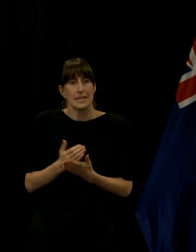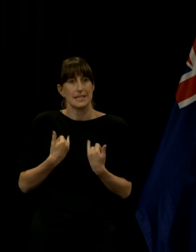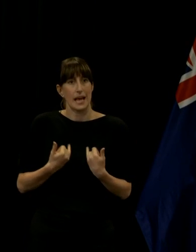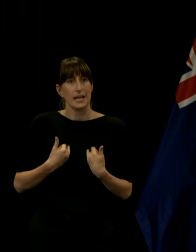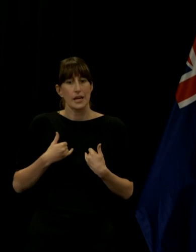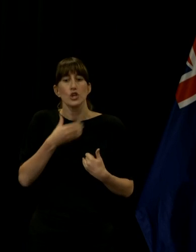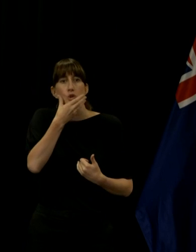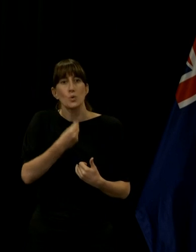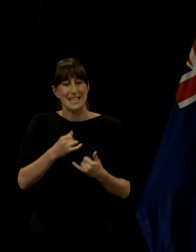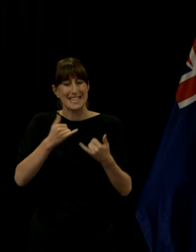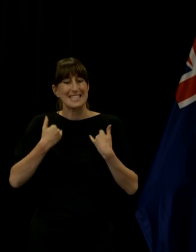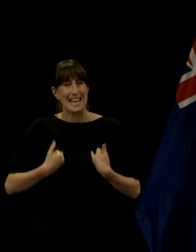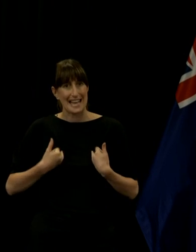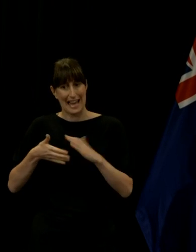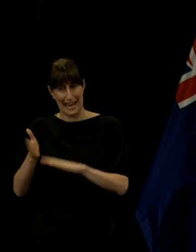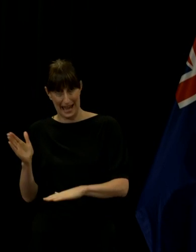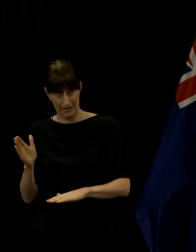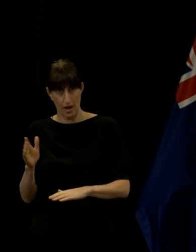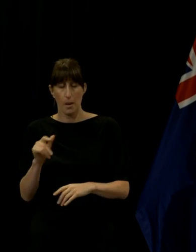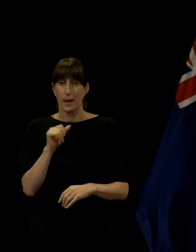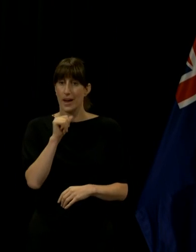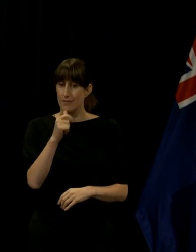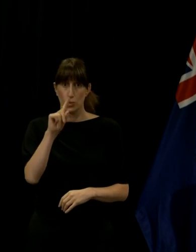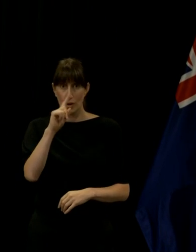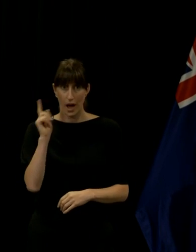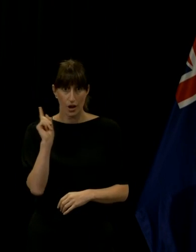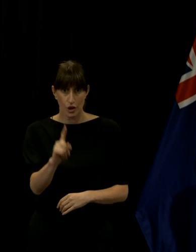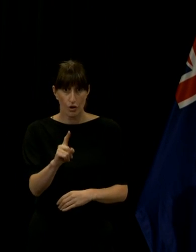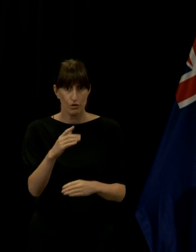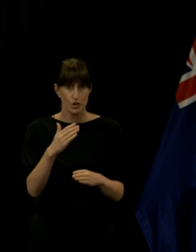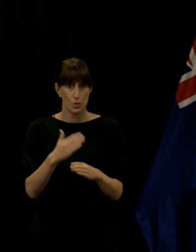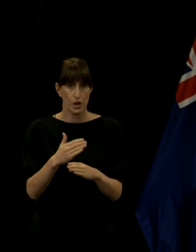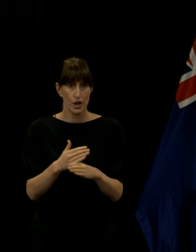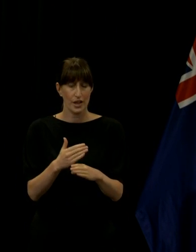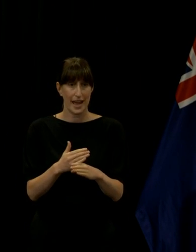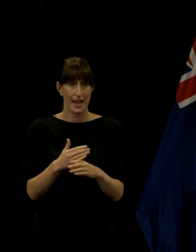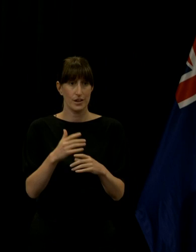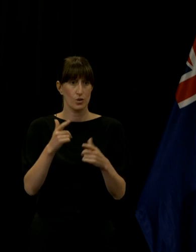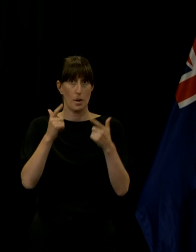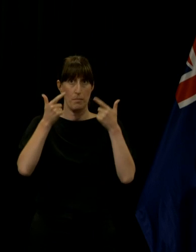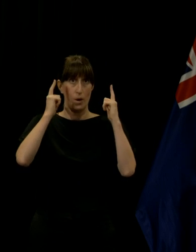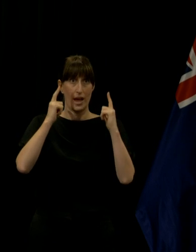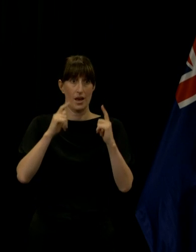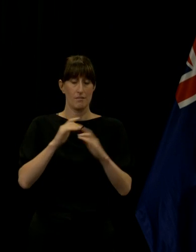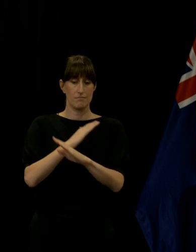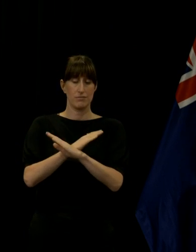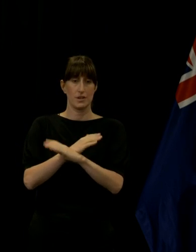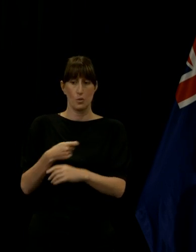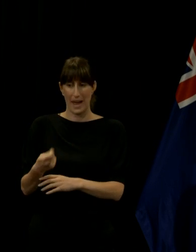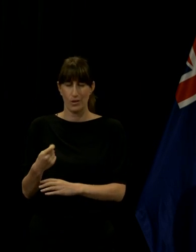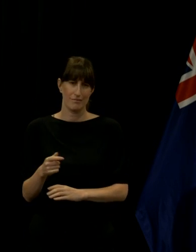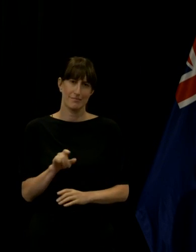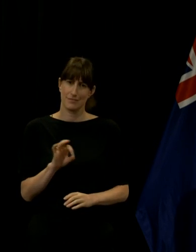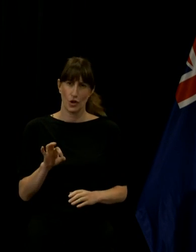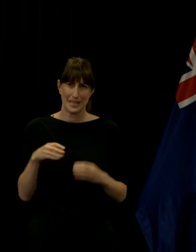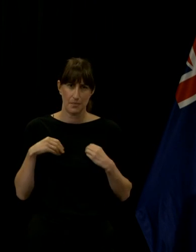to come to their place of work, then that is, in my view, not acceptable. Exactly this is for, but the Kiwi